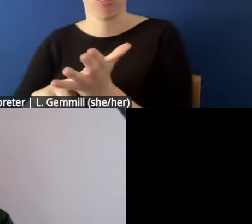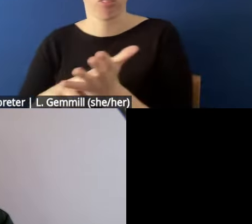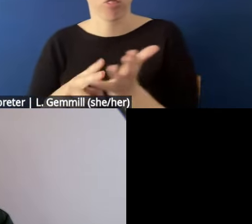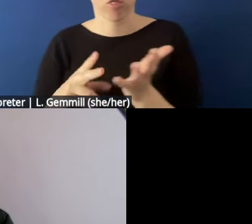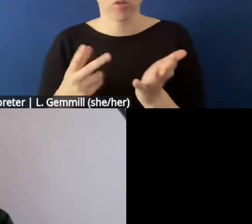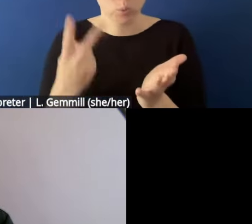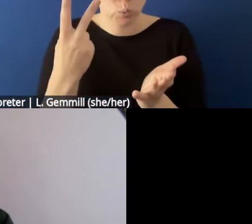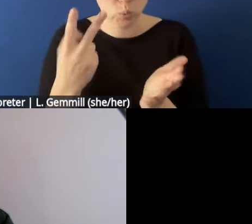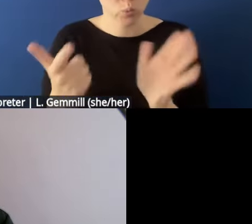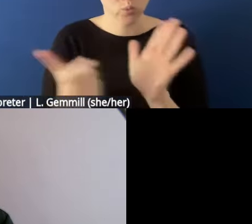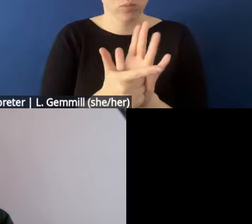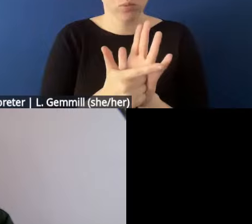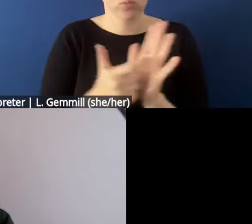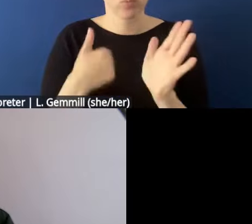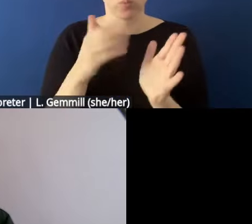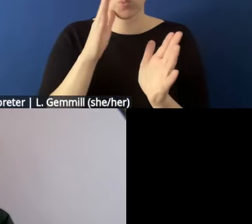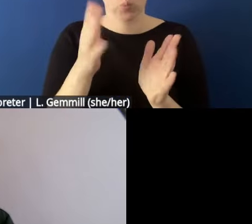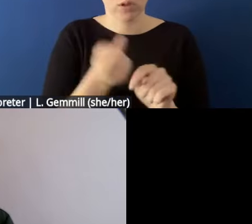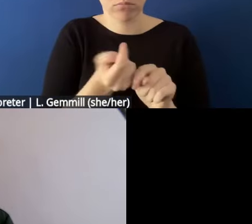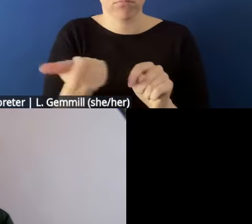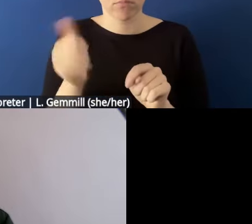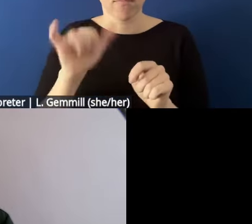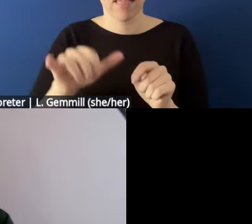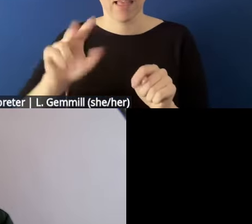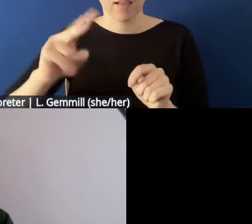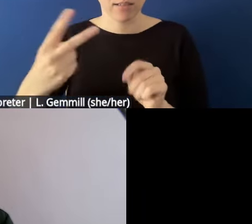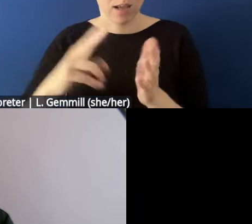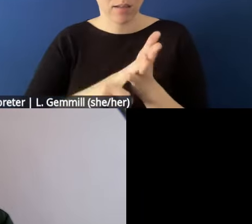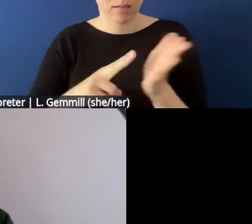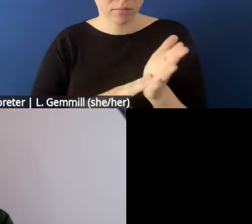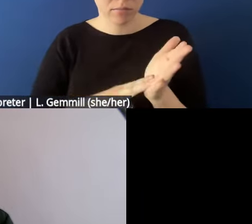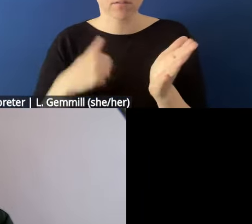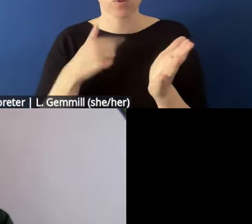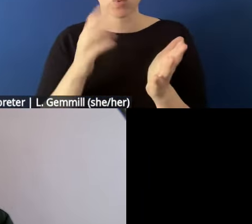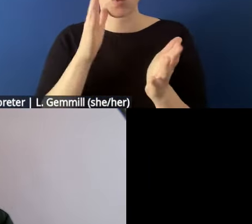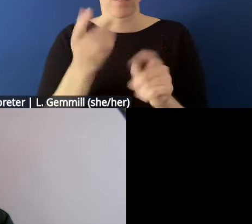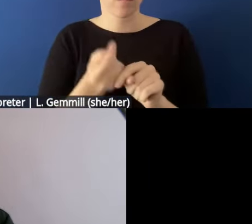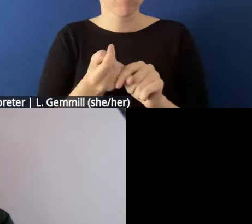we invalidate. We invalidate the